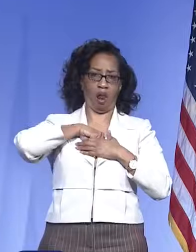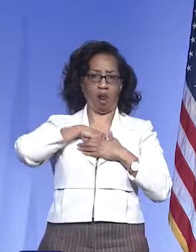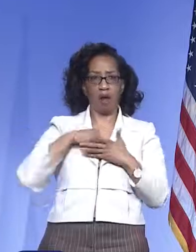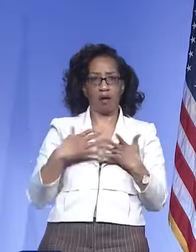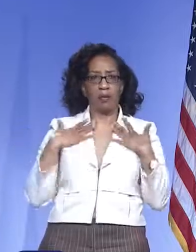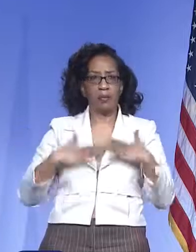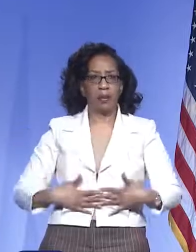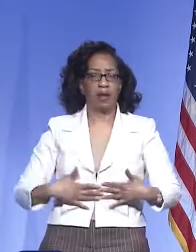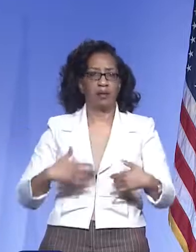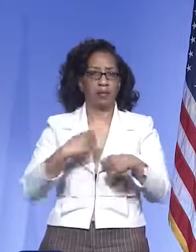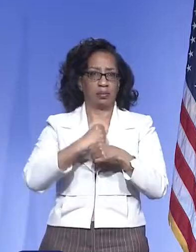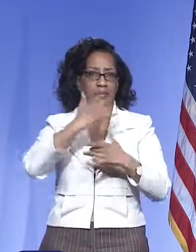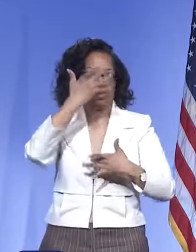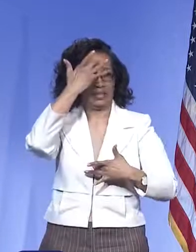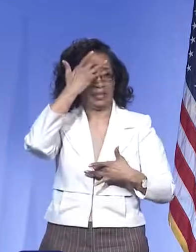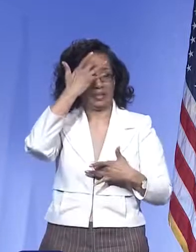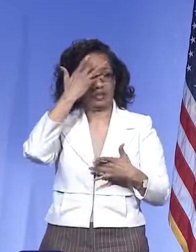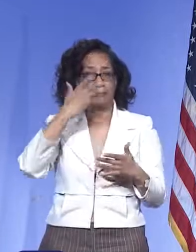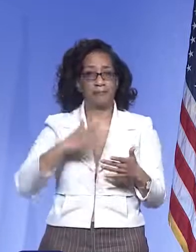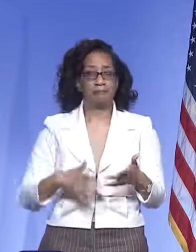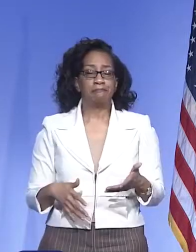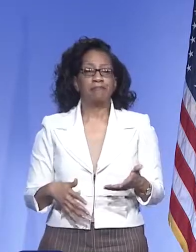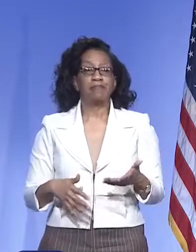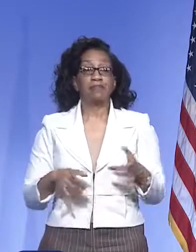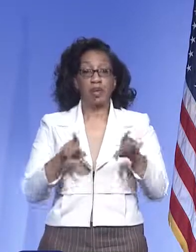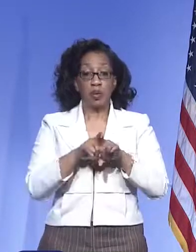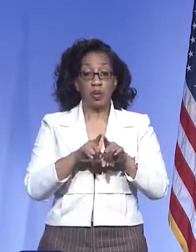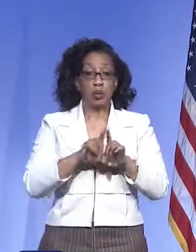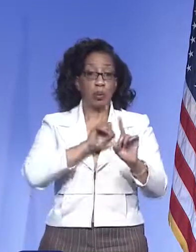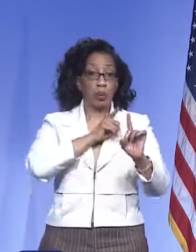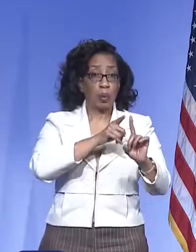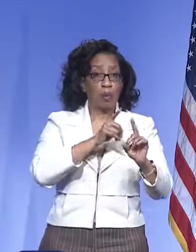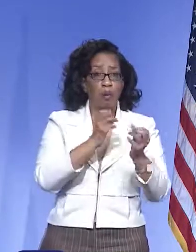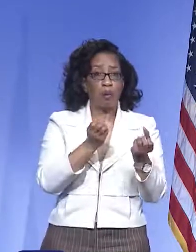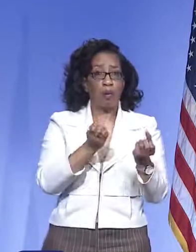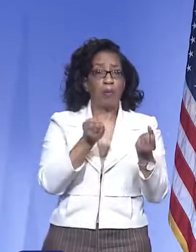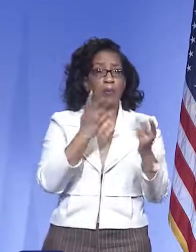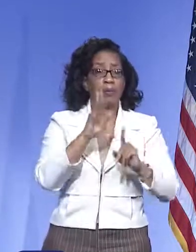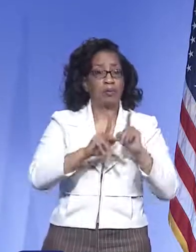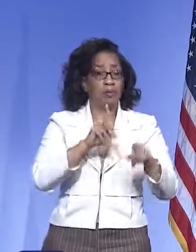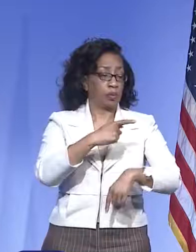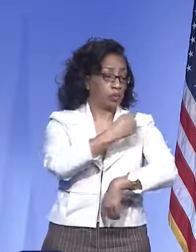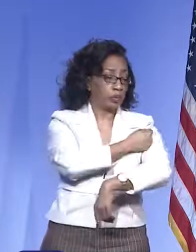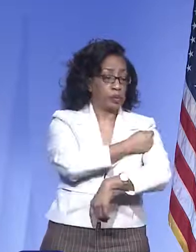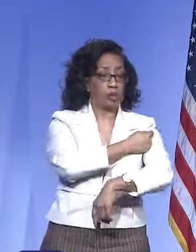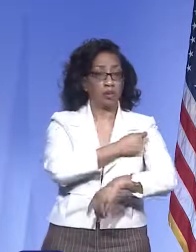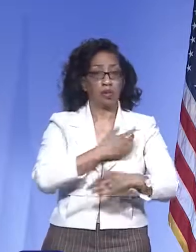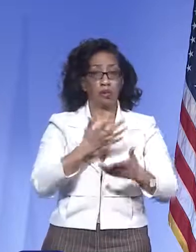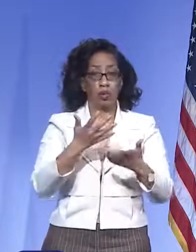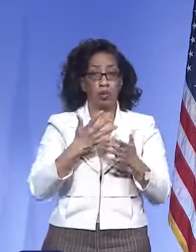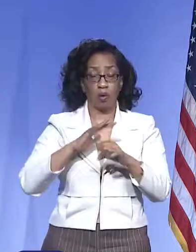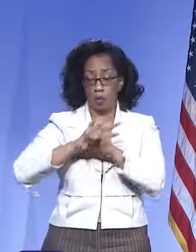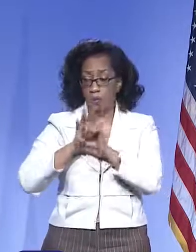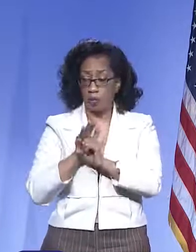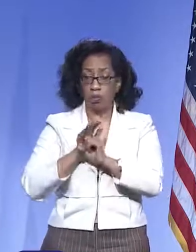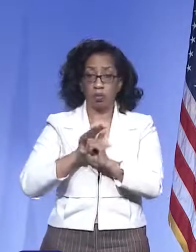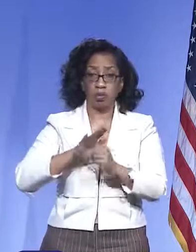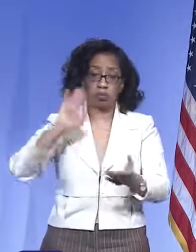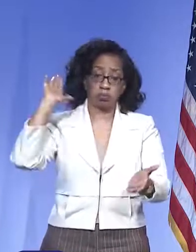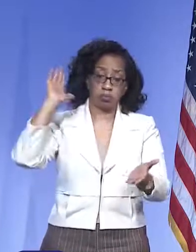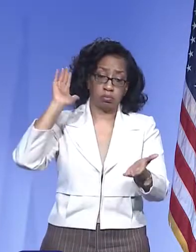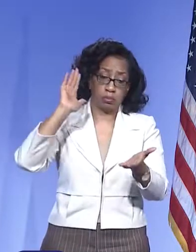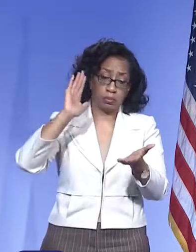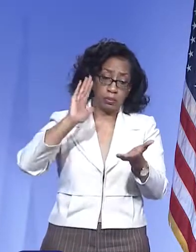How quickly can we get enough people vaccinated to slow it down? Now, what we've seen in reproductive rate of the